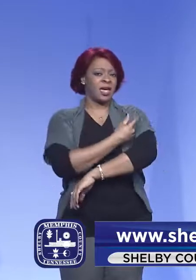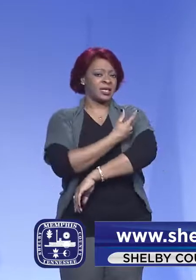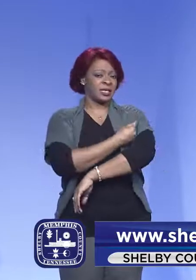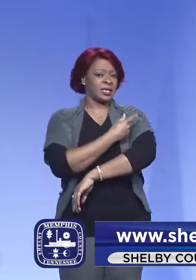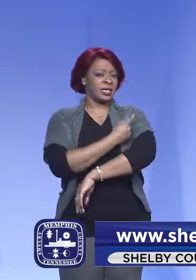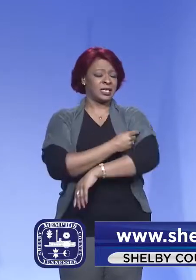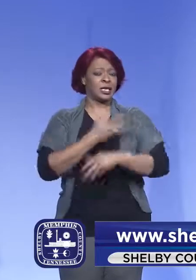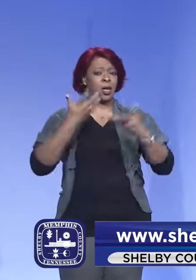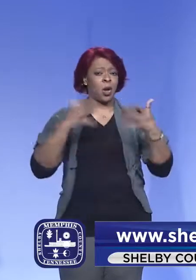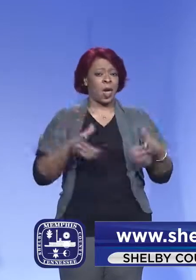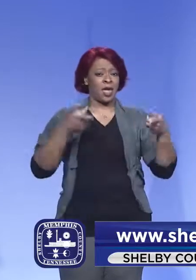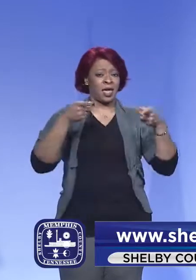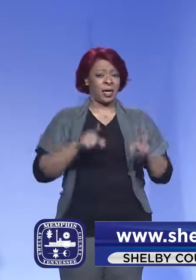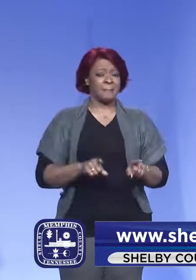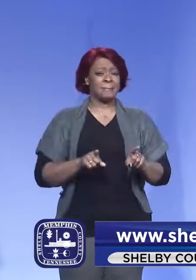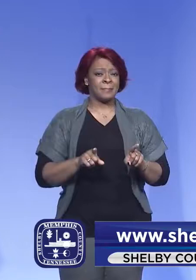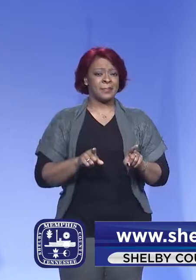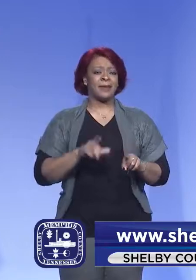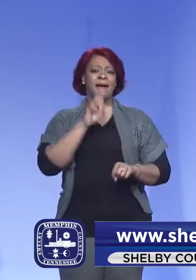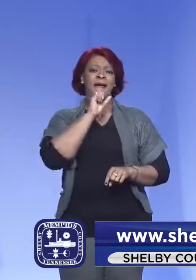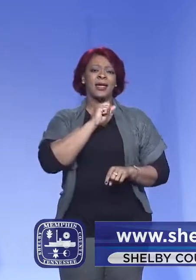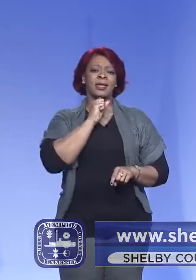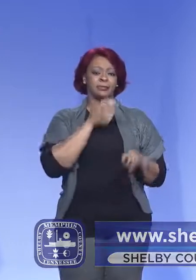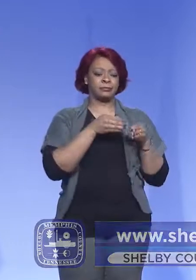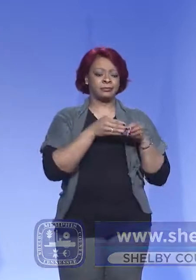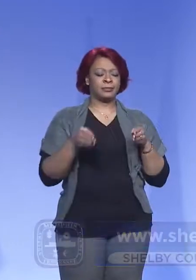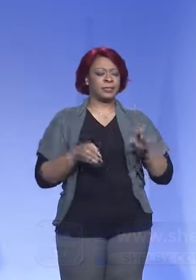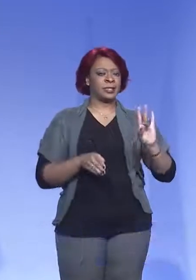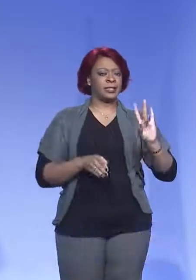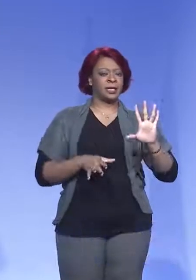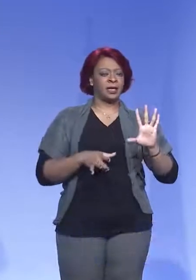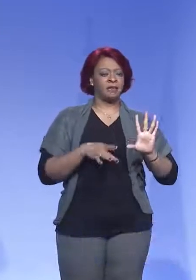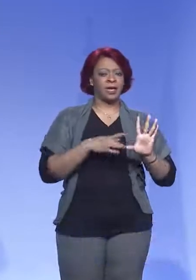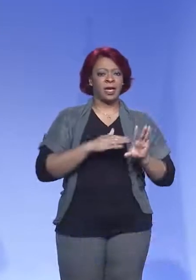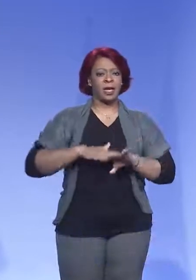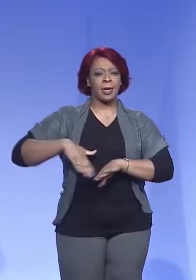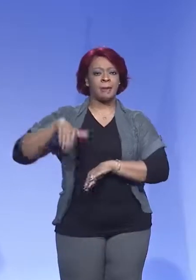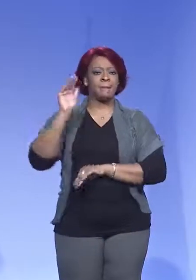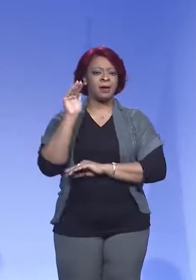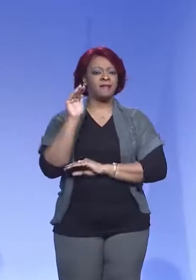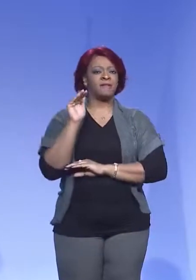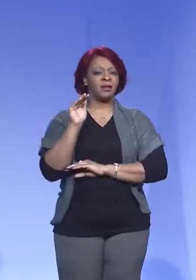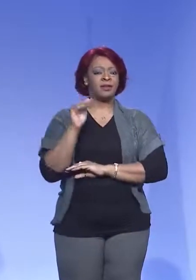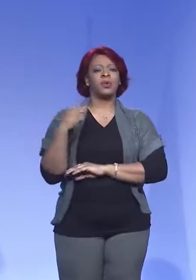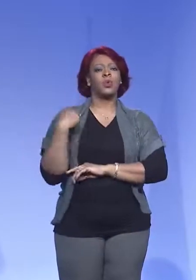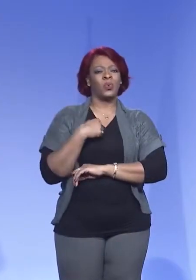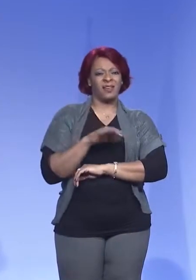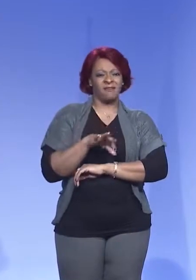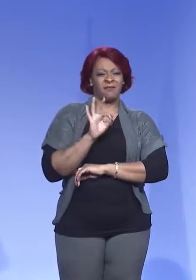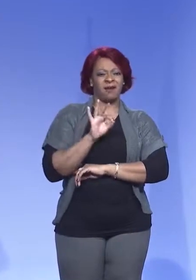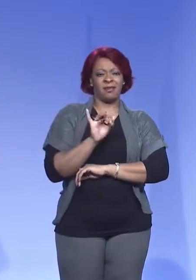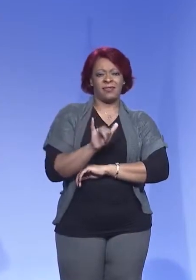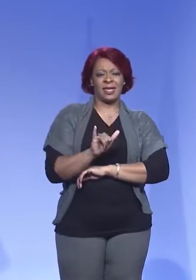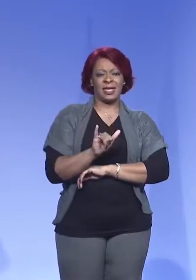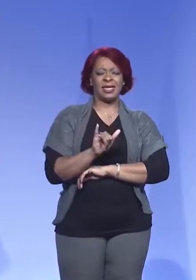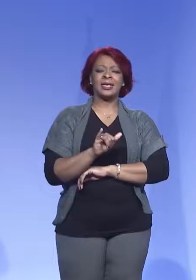vaccinations that occurred among ages 75 and plus, we find that